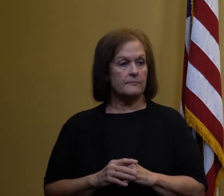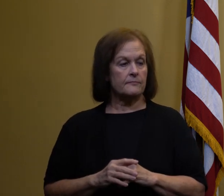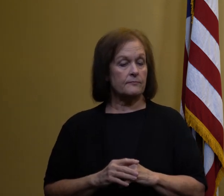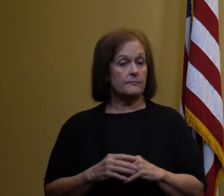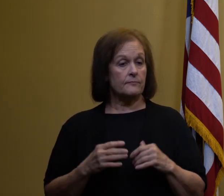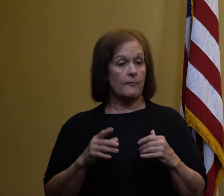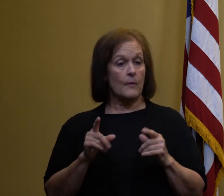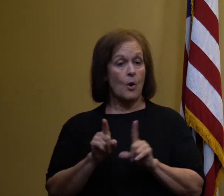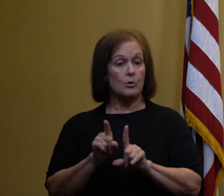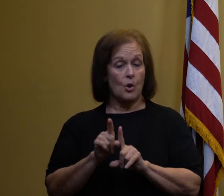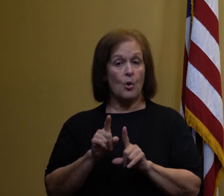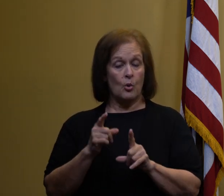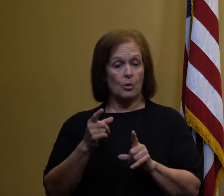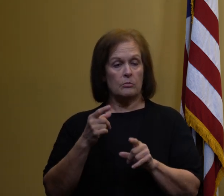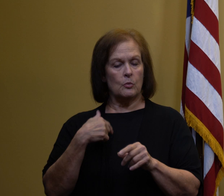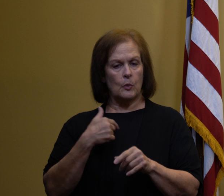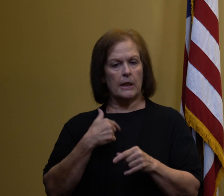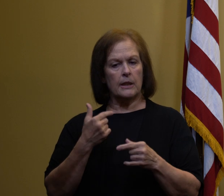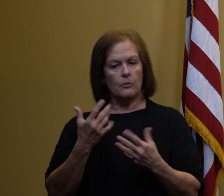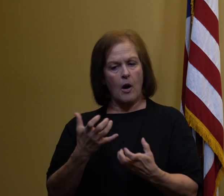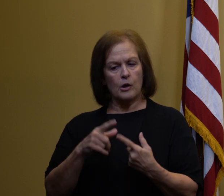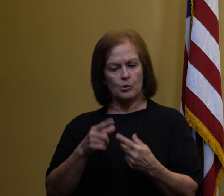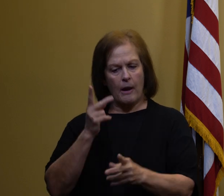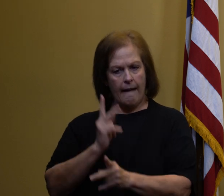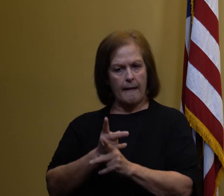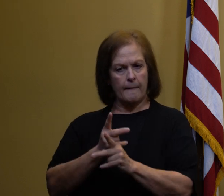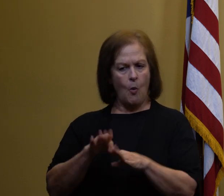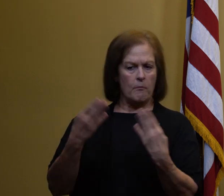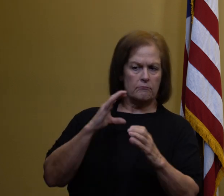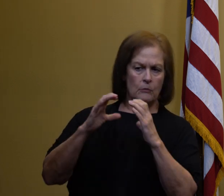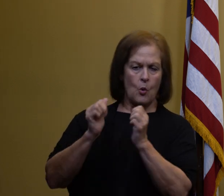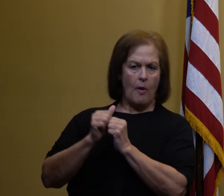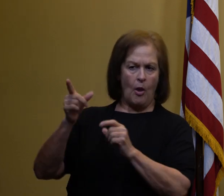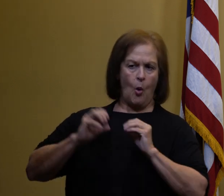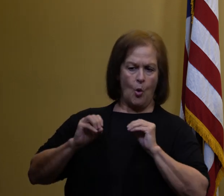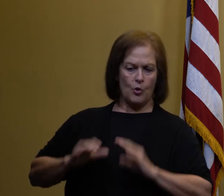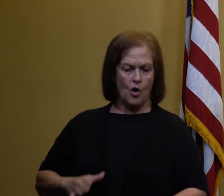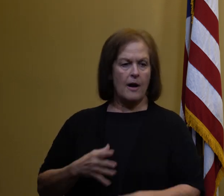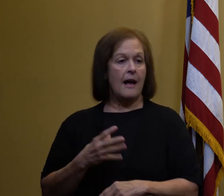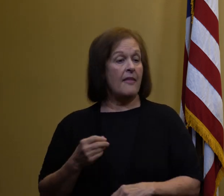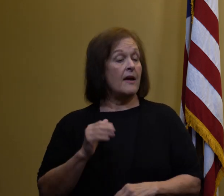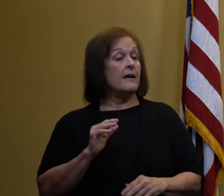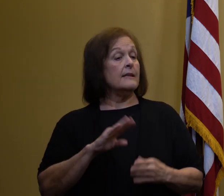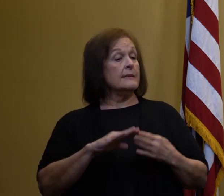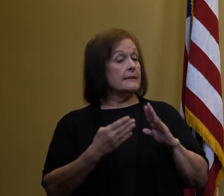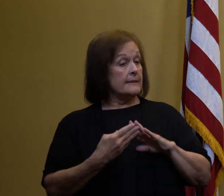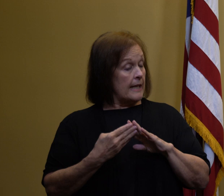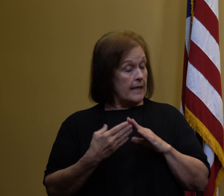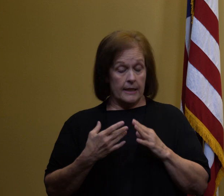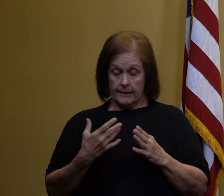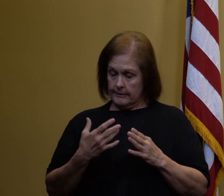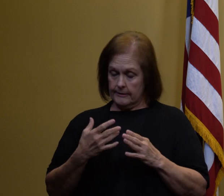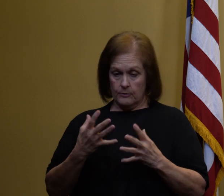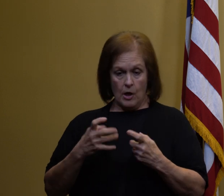As I mentioned again, just in constant communications with the ownership. And the city remains unwavering in our commitment to